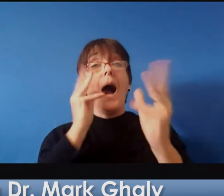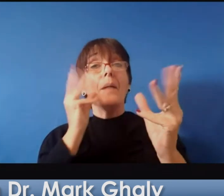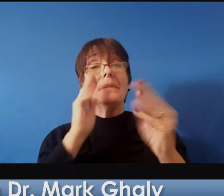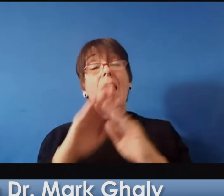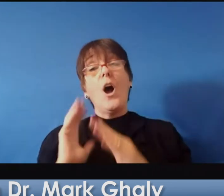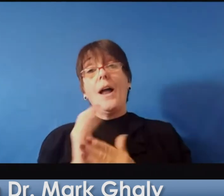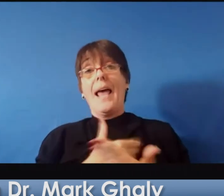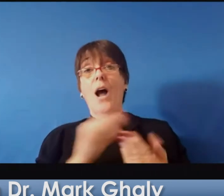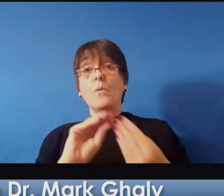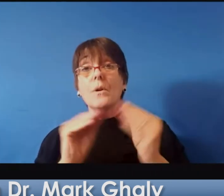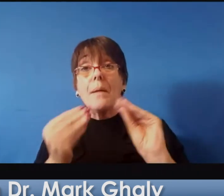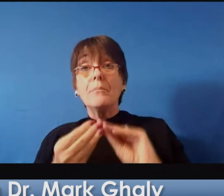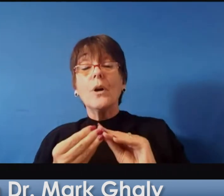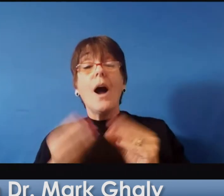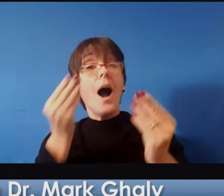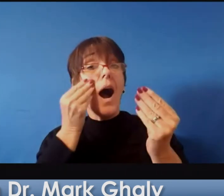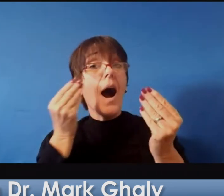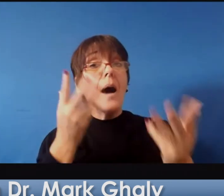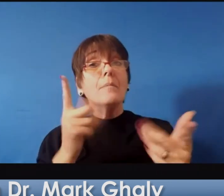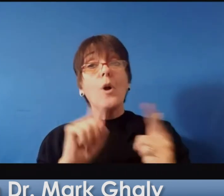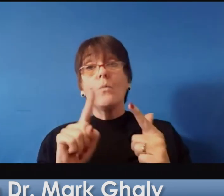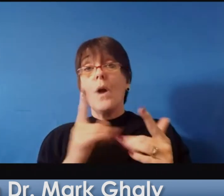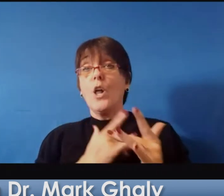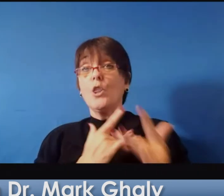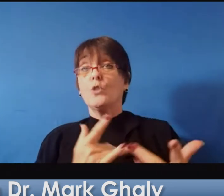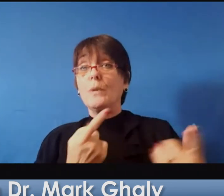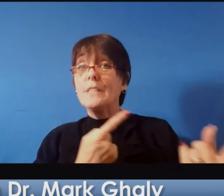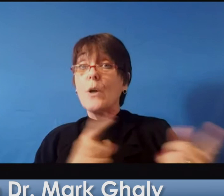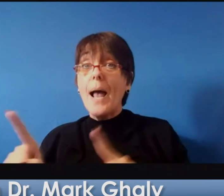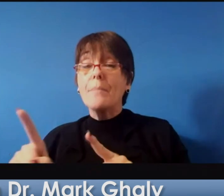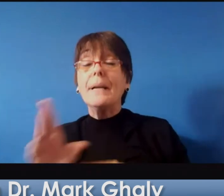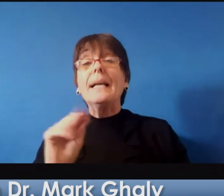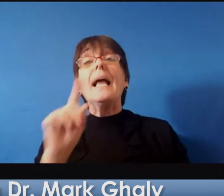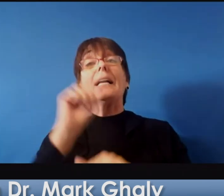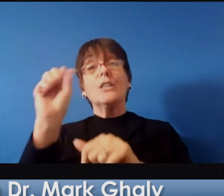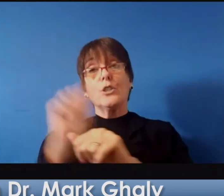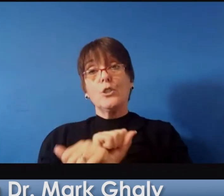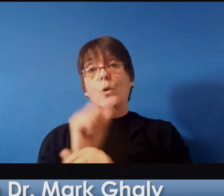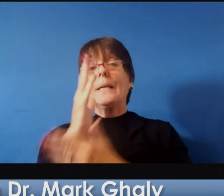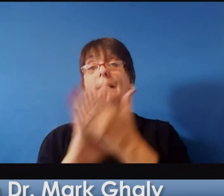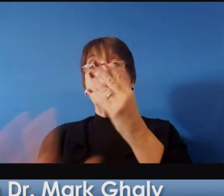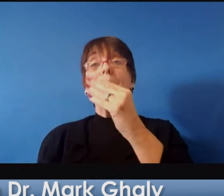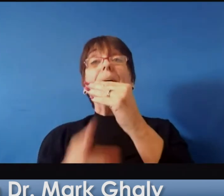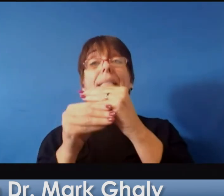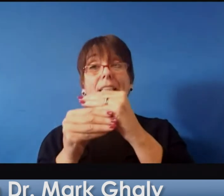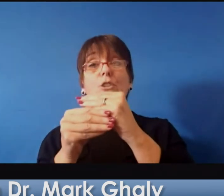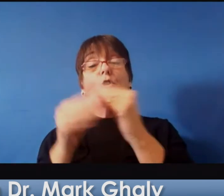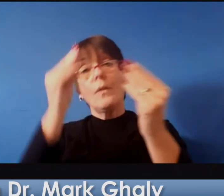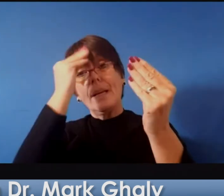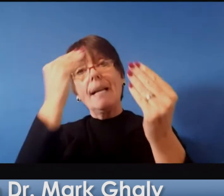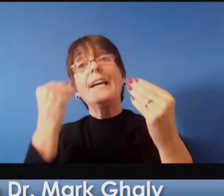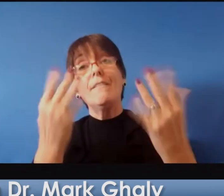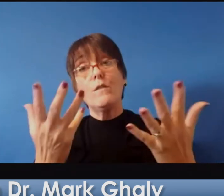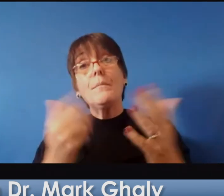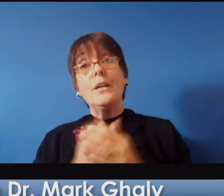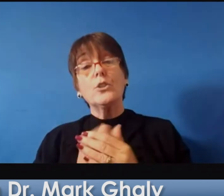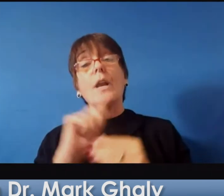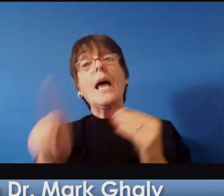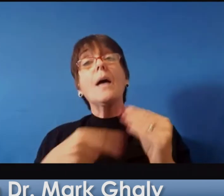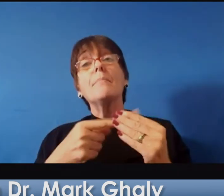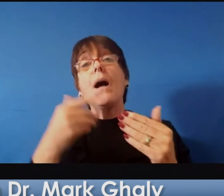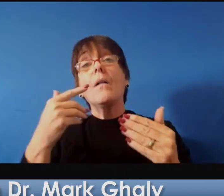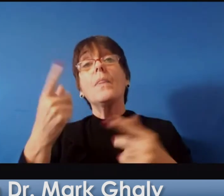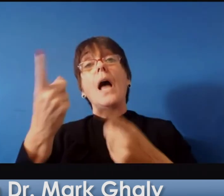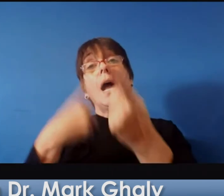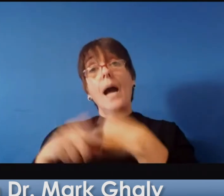numbers, more of an update on where the trends are heading, and certainly some additional information about the